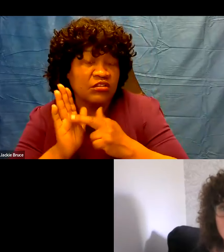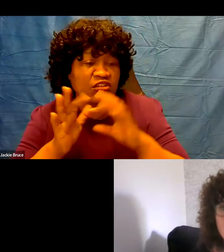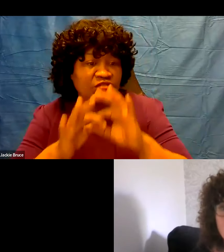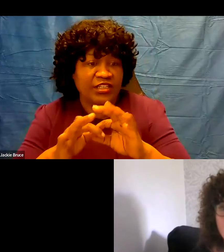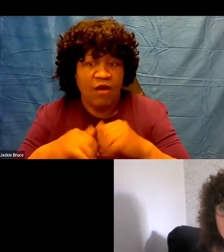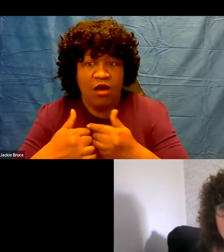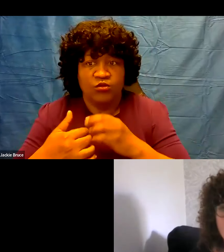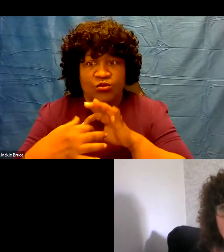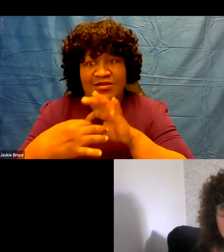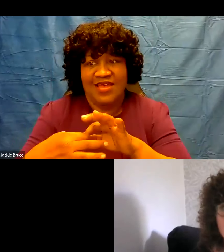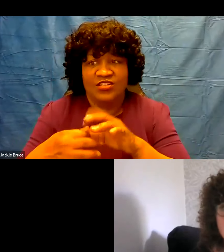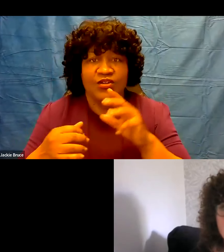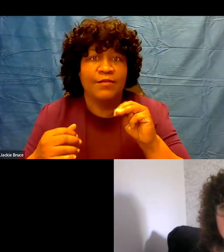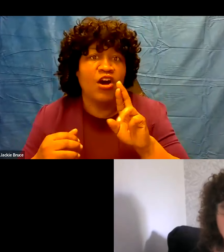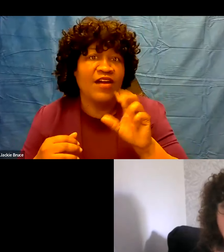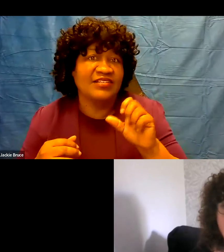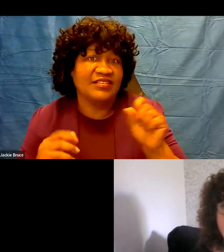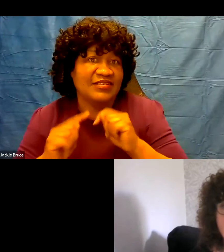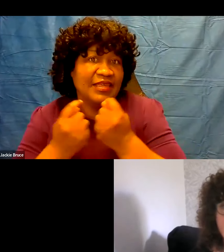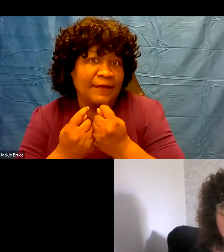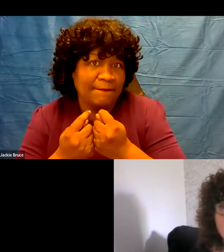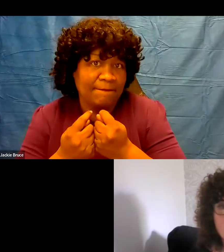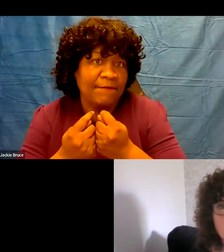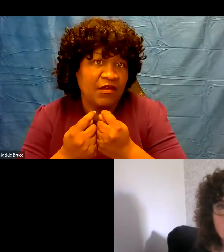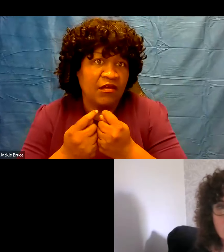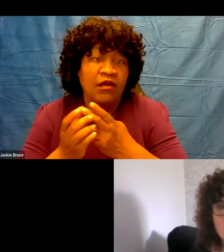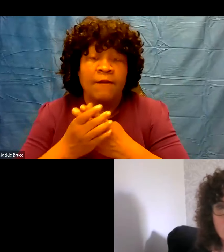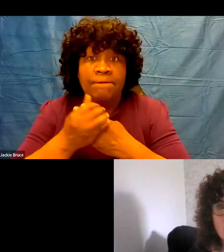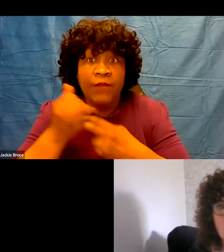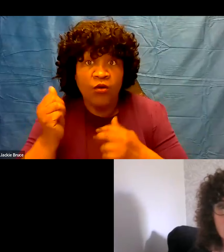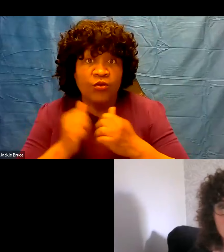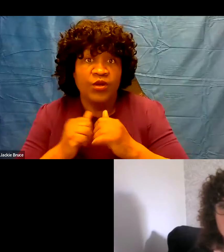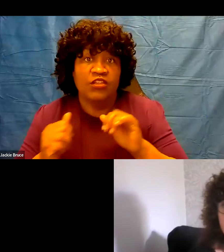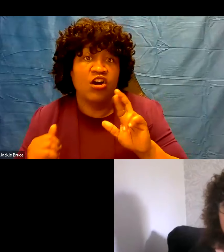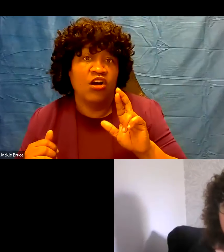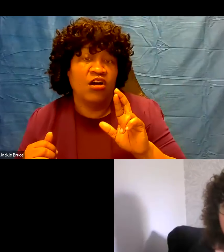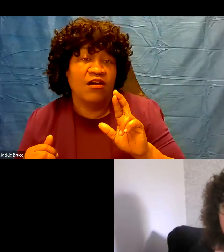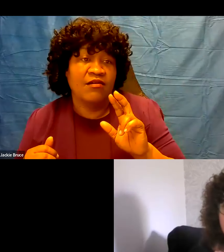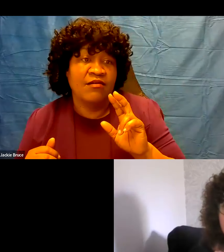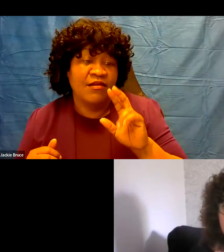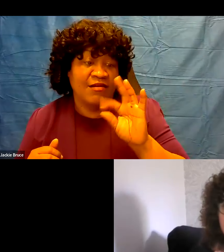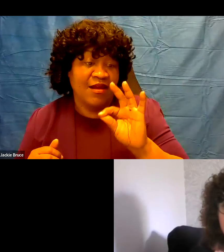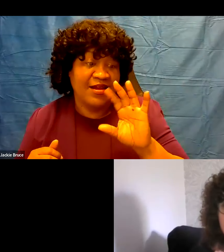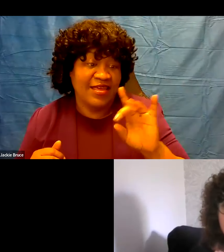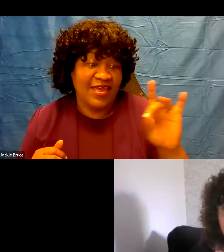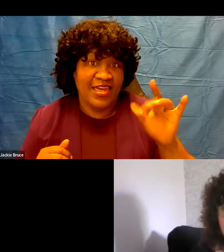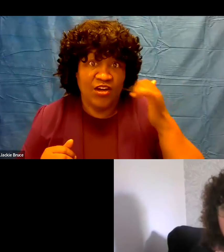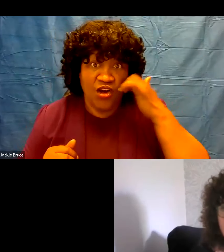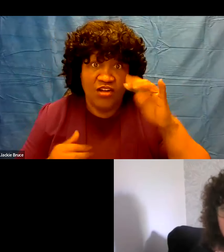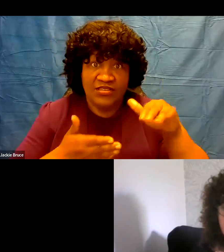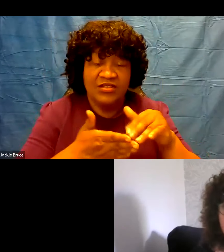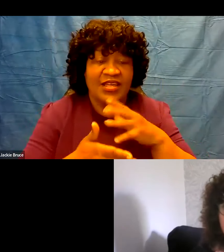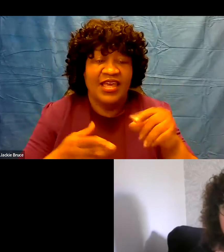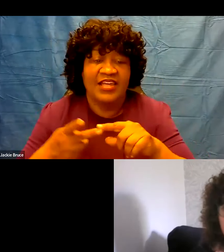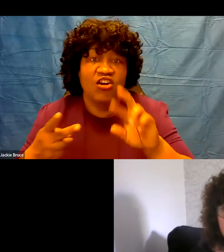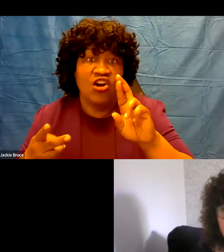connecting to an MRSS team, both with our 988 call centers as well as the RCLs,